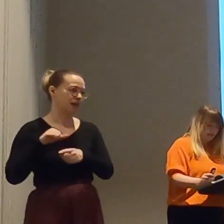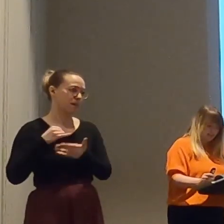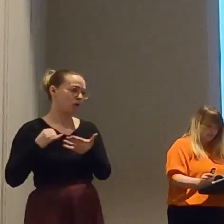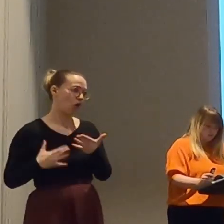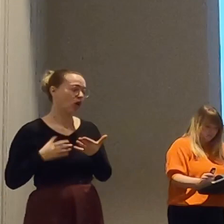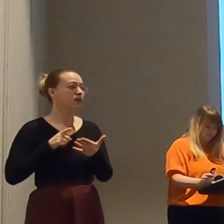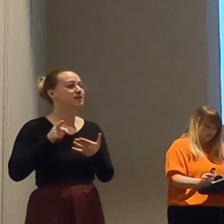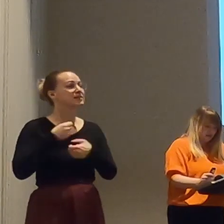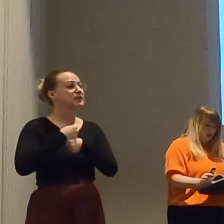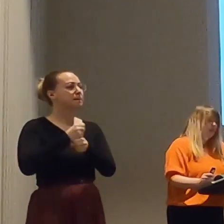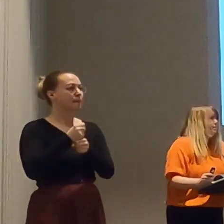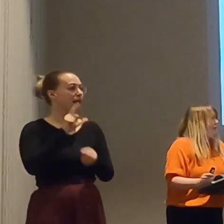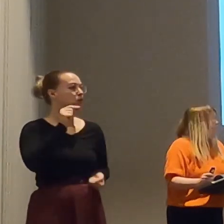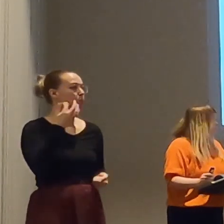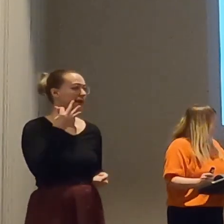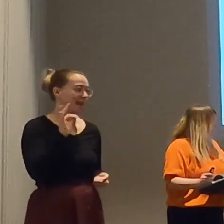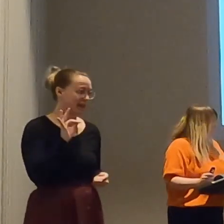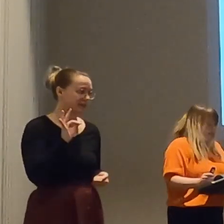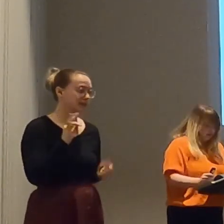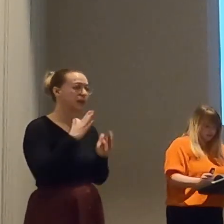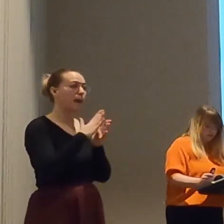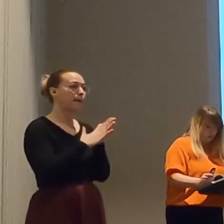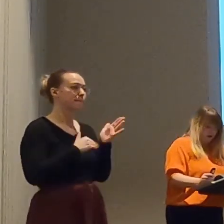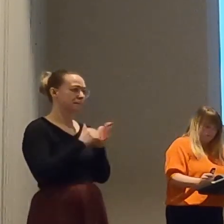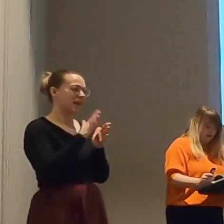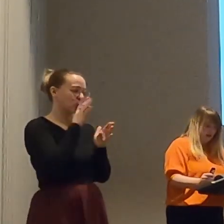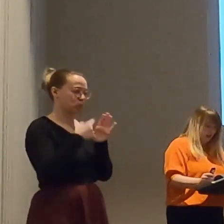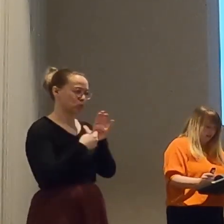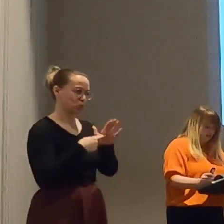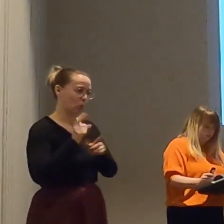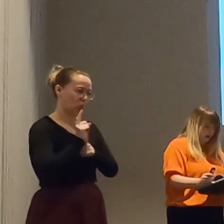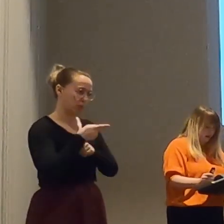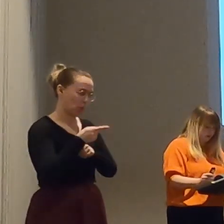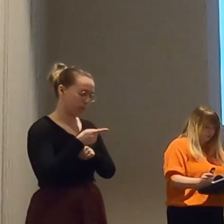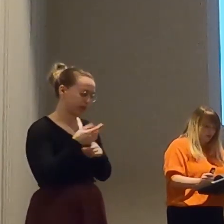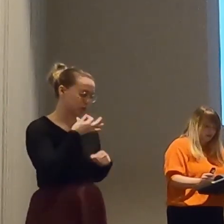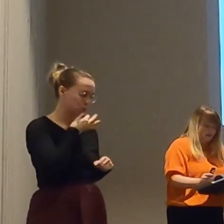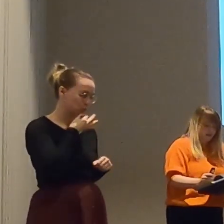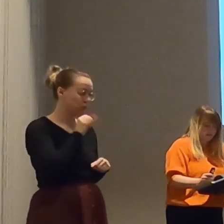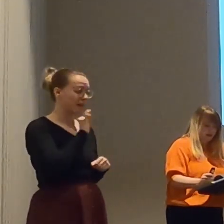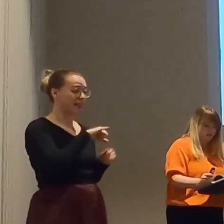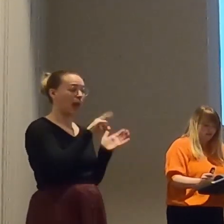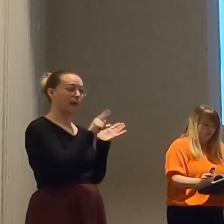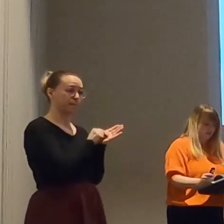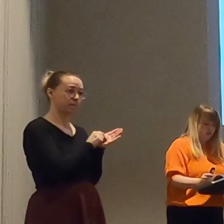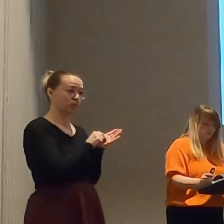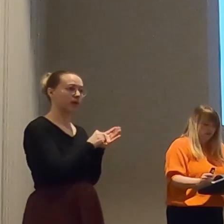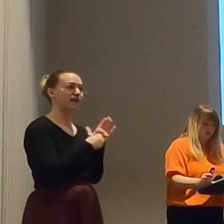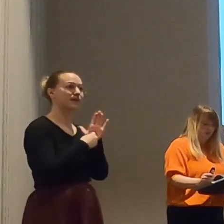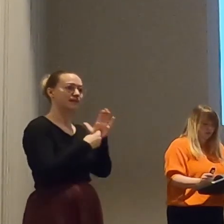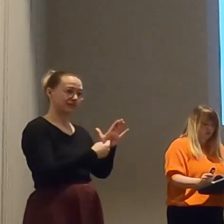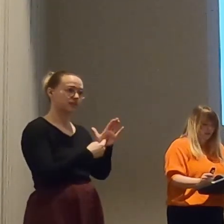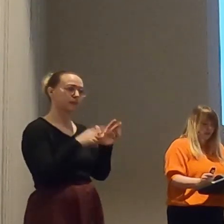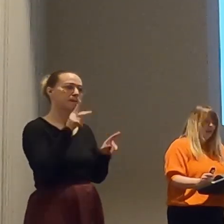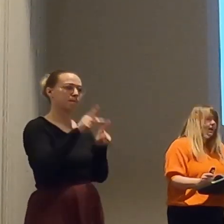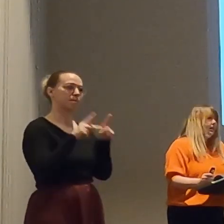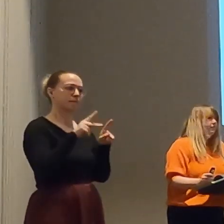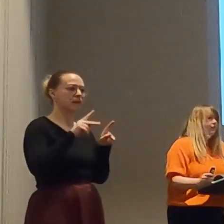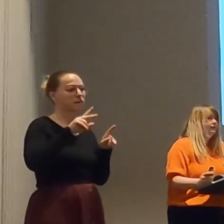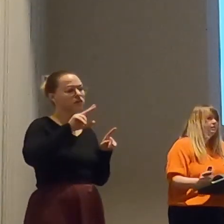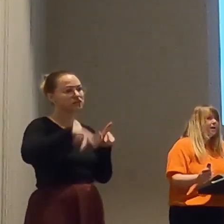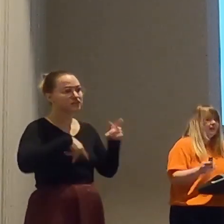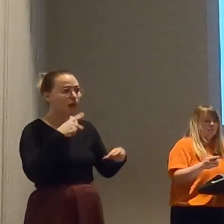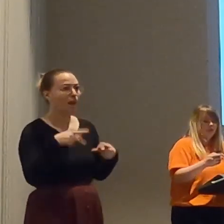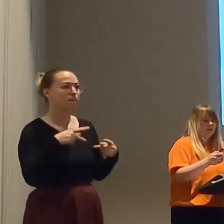in 2019. The painting, which we'll see in just a moment, and this print depict figures tumbling and contorting